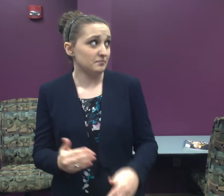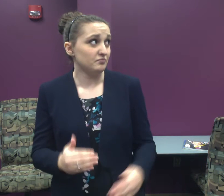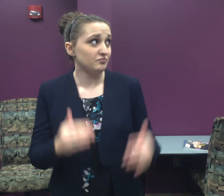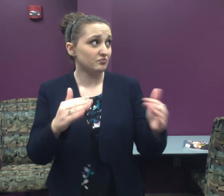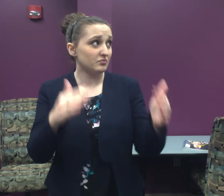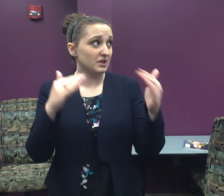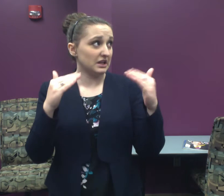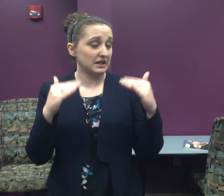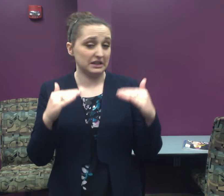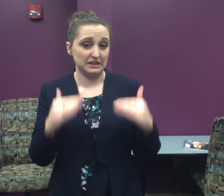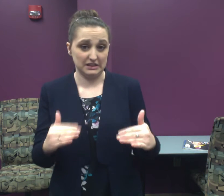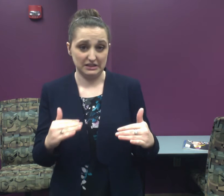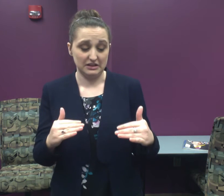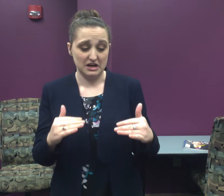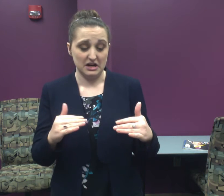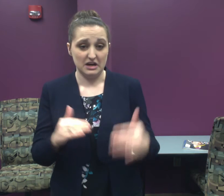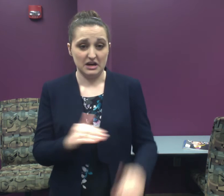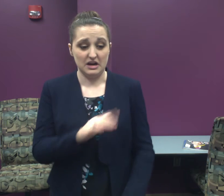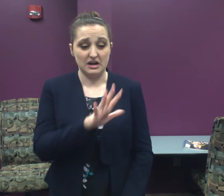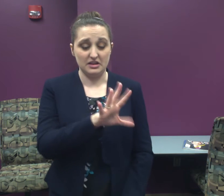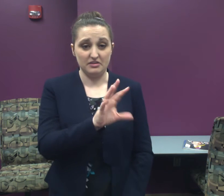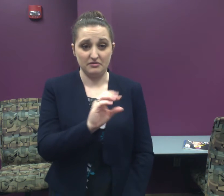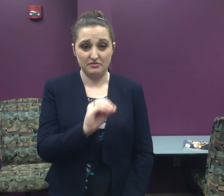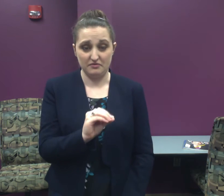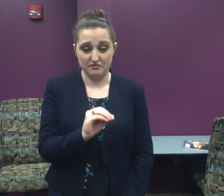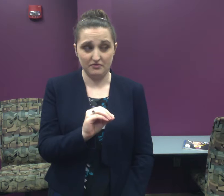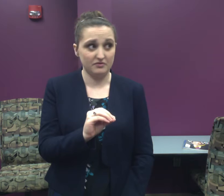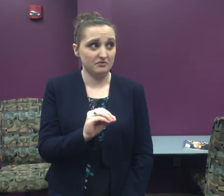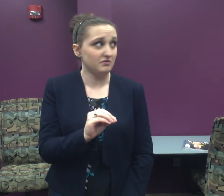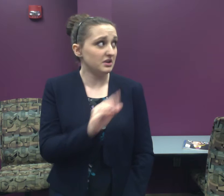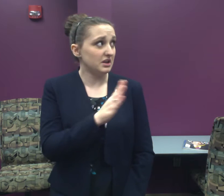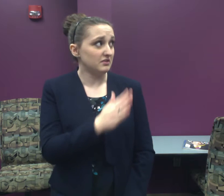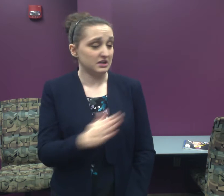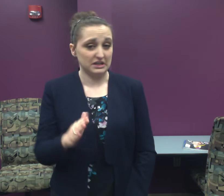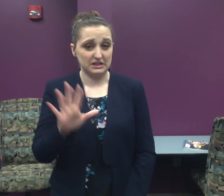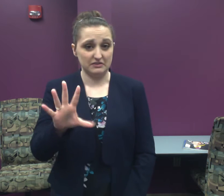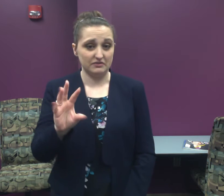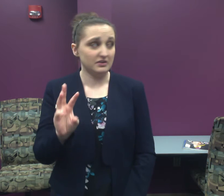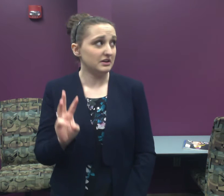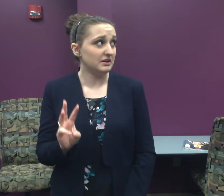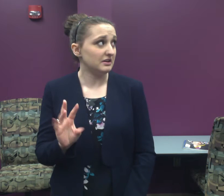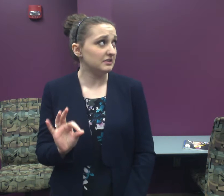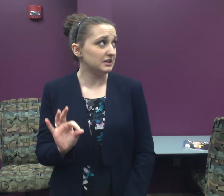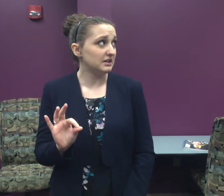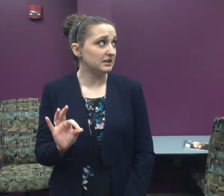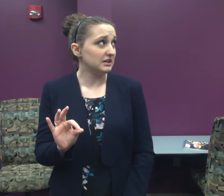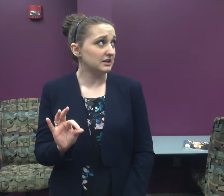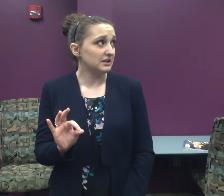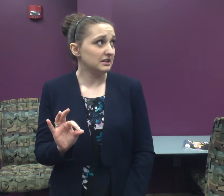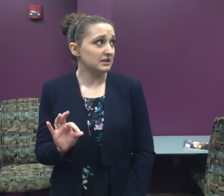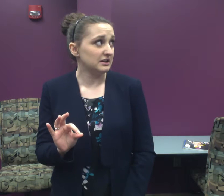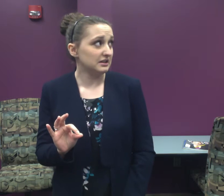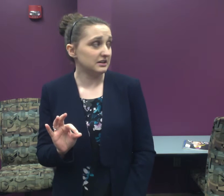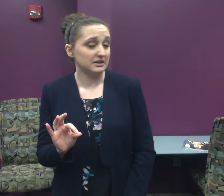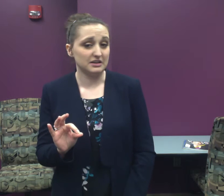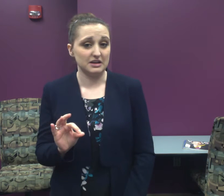1959, right there. Okay? So you see a discrepancy of about 6 million. What demographers call that